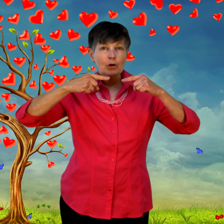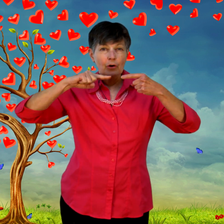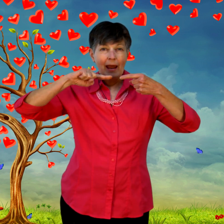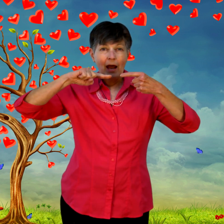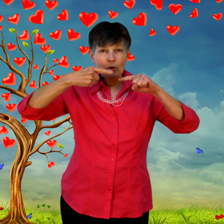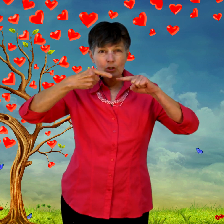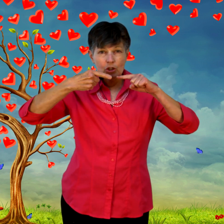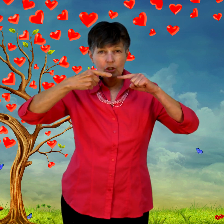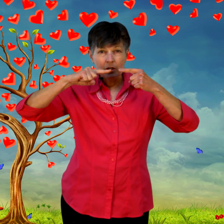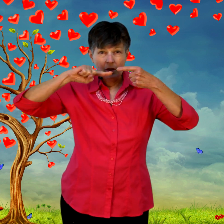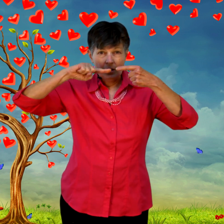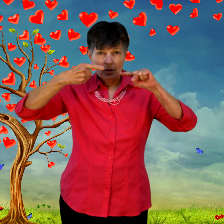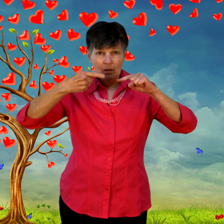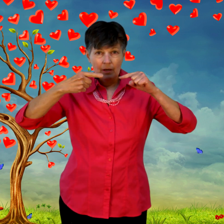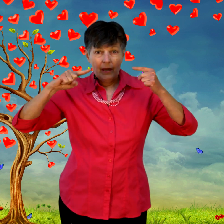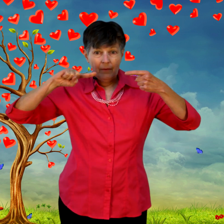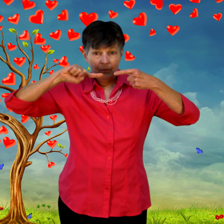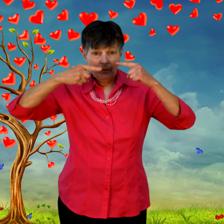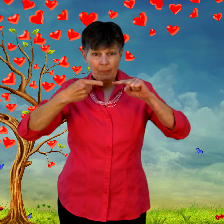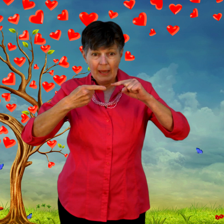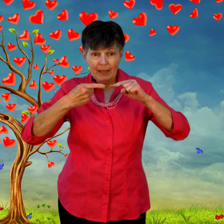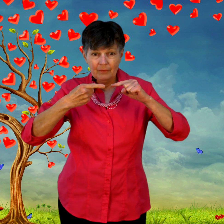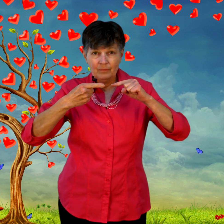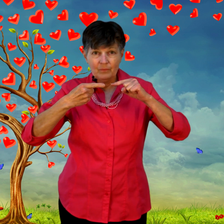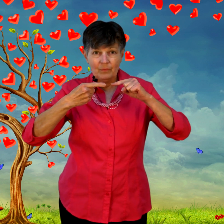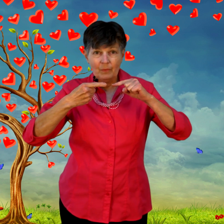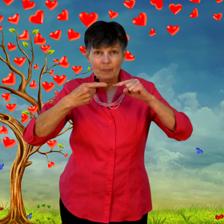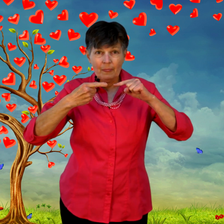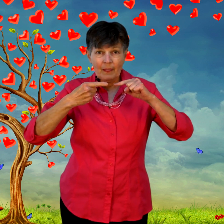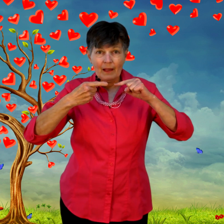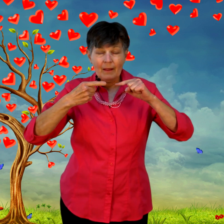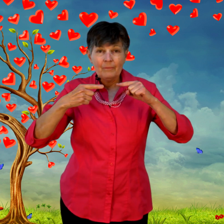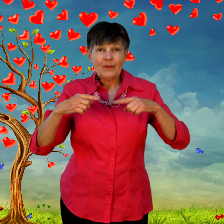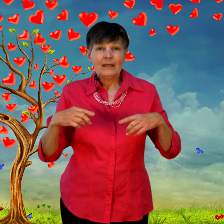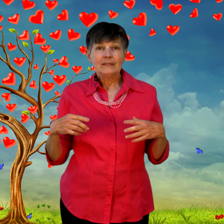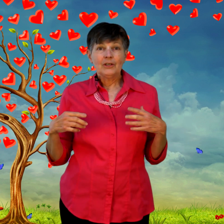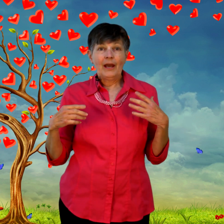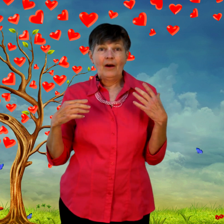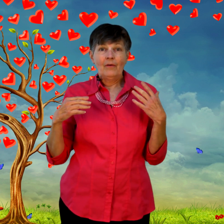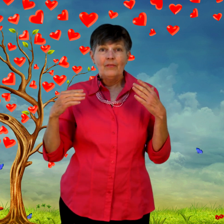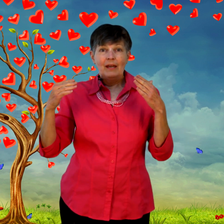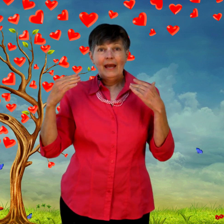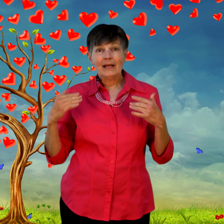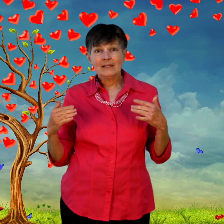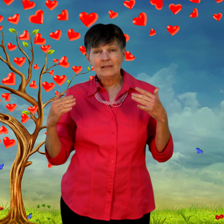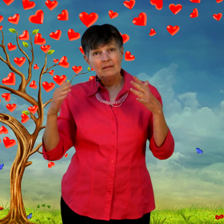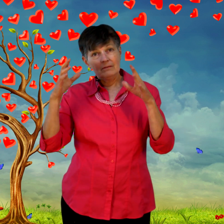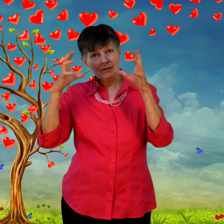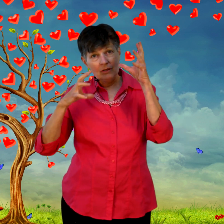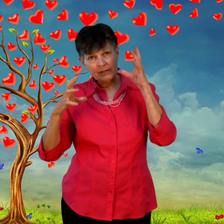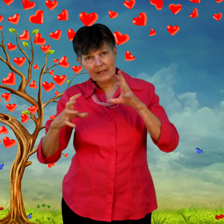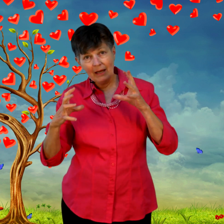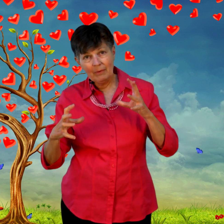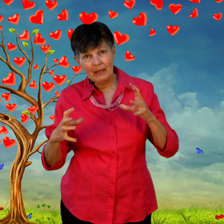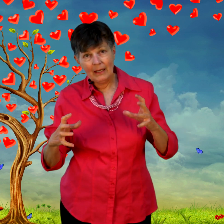or ouch. Okay, pain. So now the next little segment